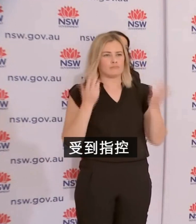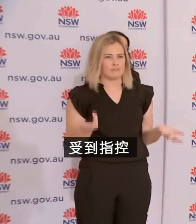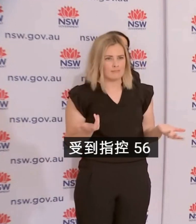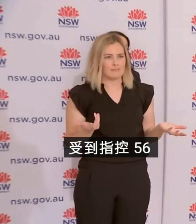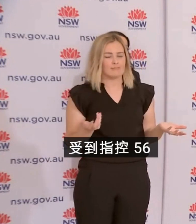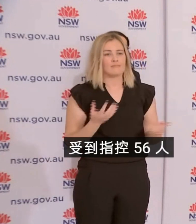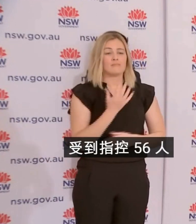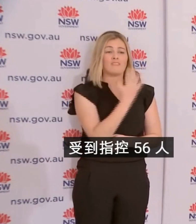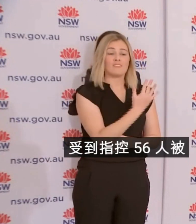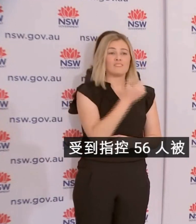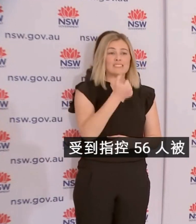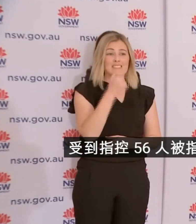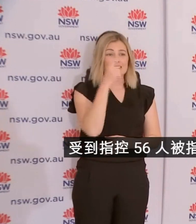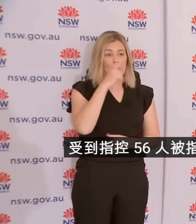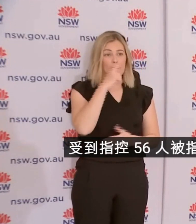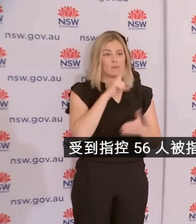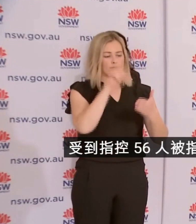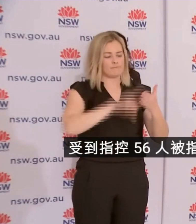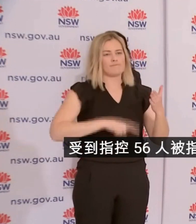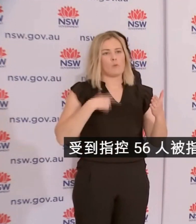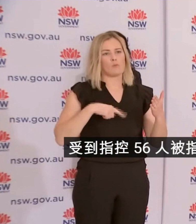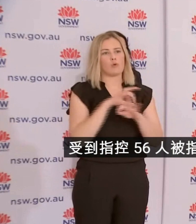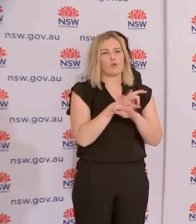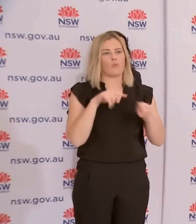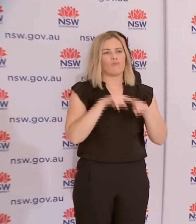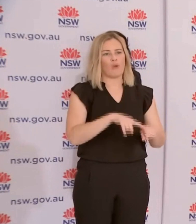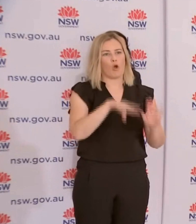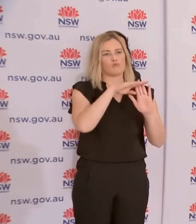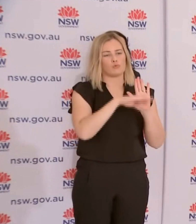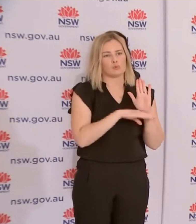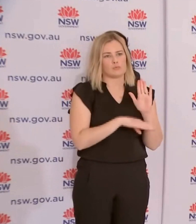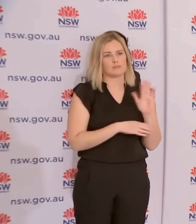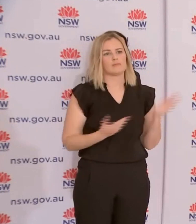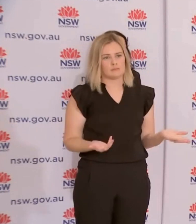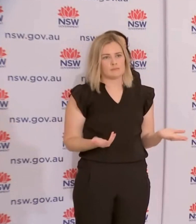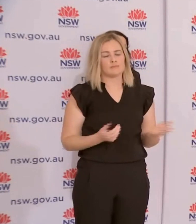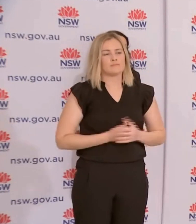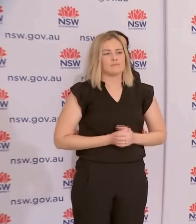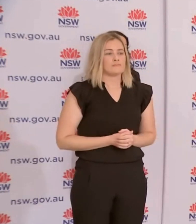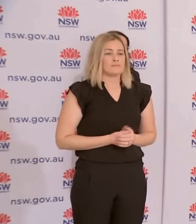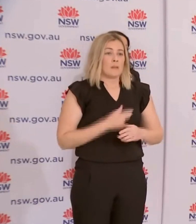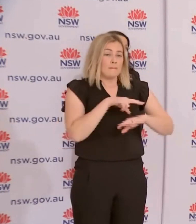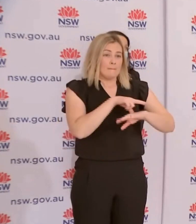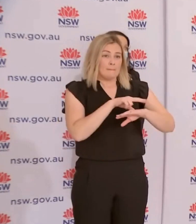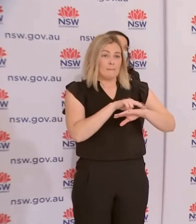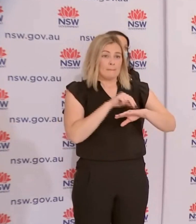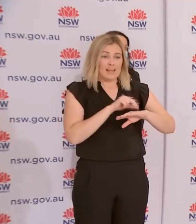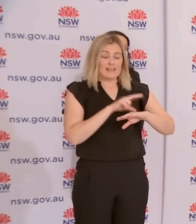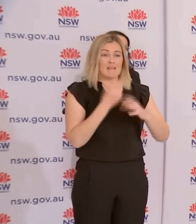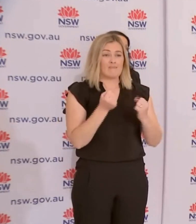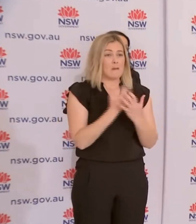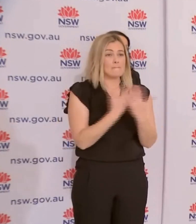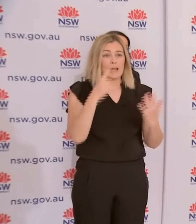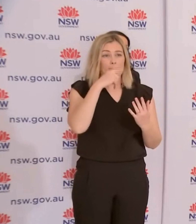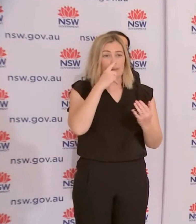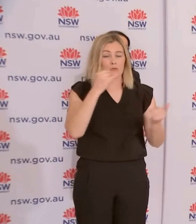56 people were charged with breaches of the public health orders, and police continue to respond to large numbers of calls to